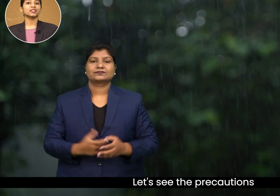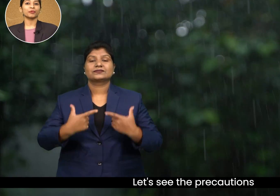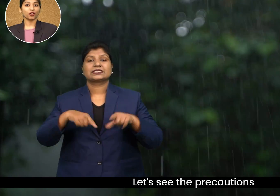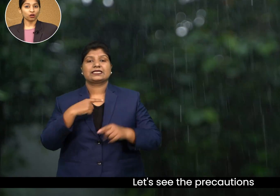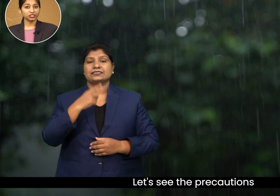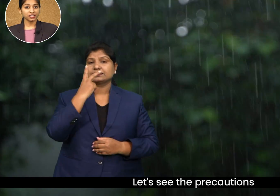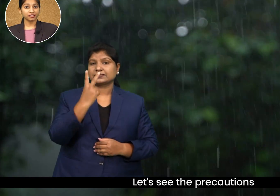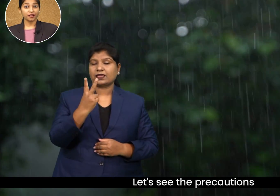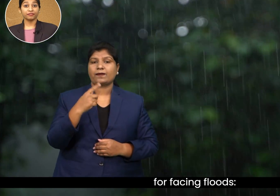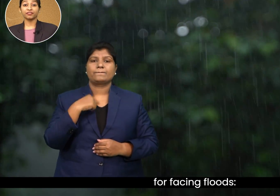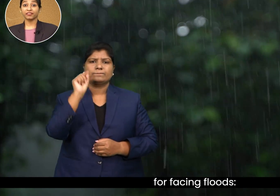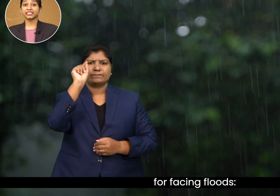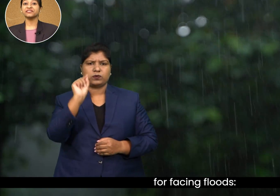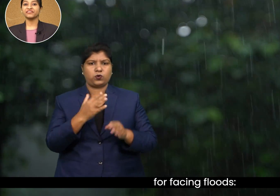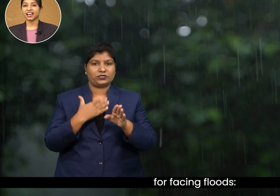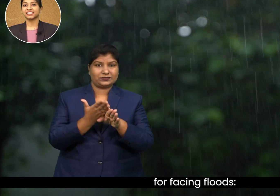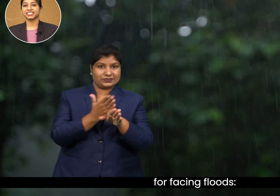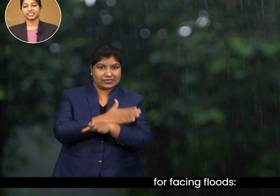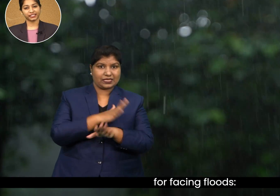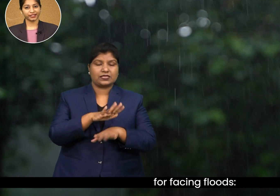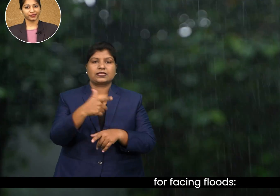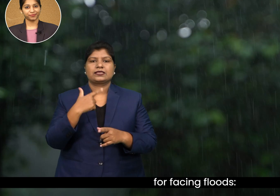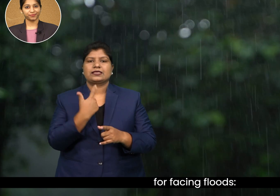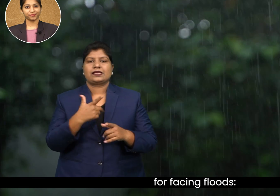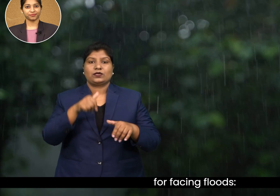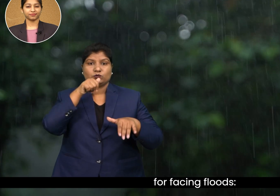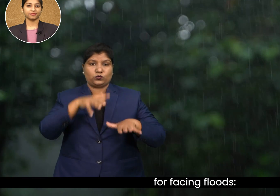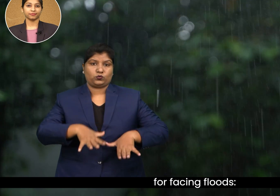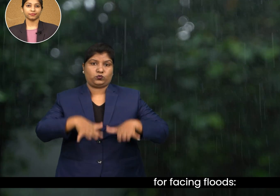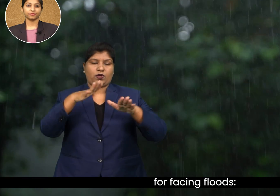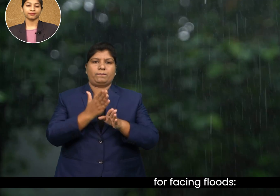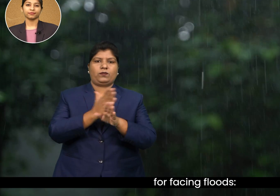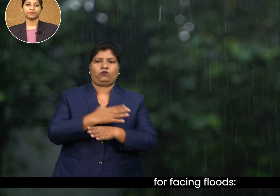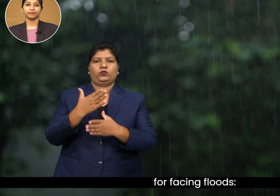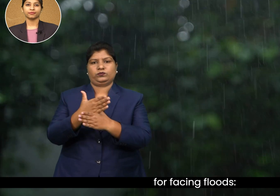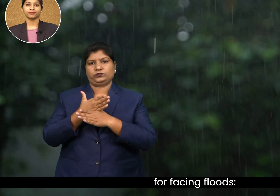Let's see the precautions for facing floods.